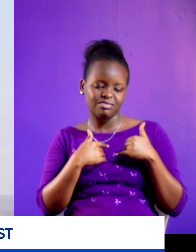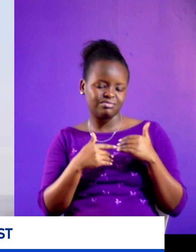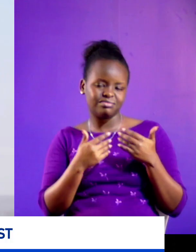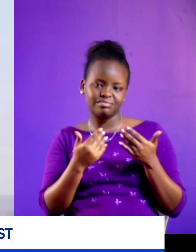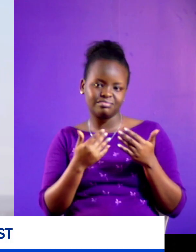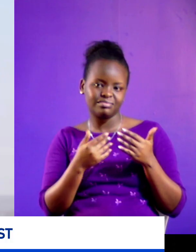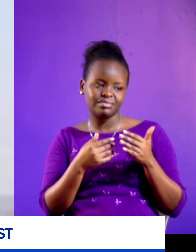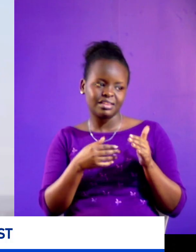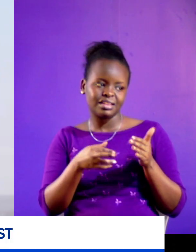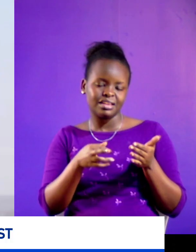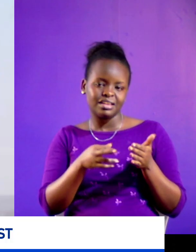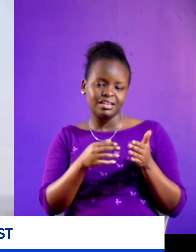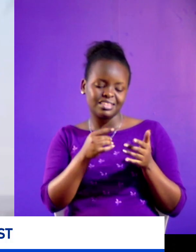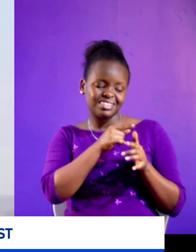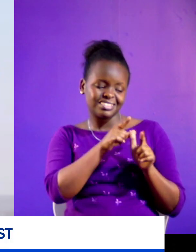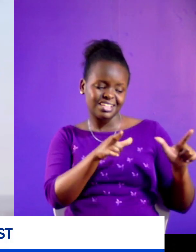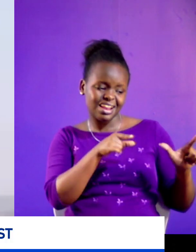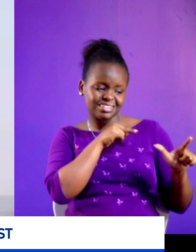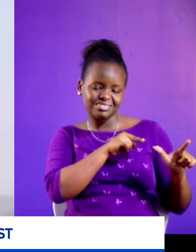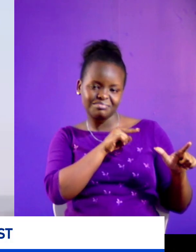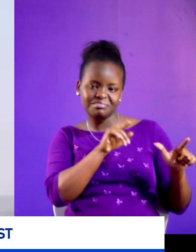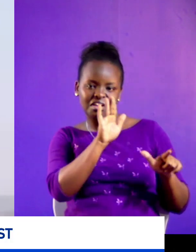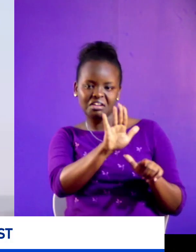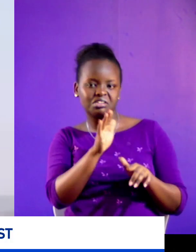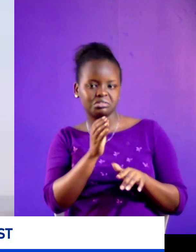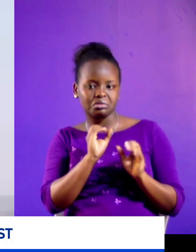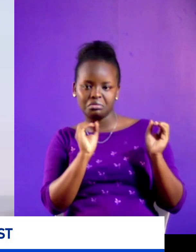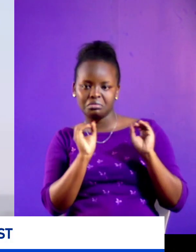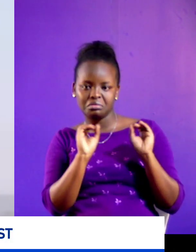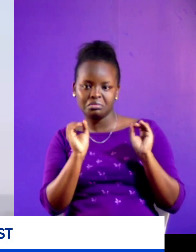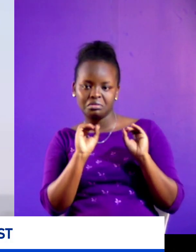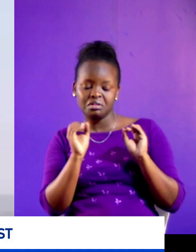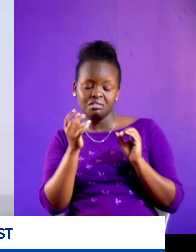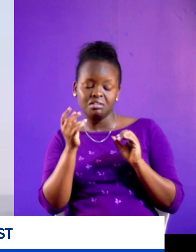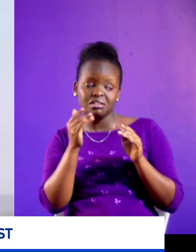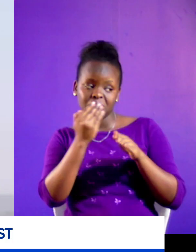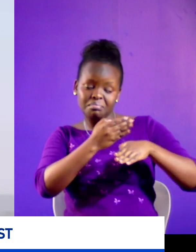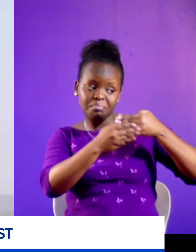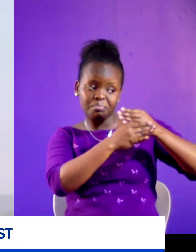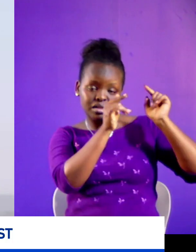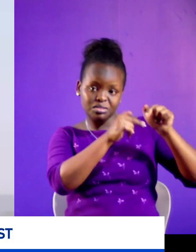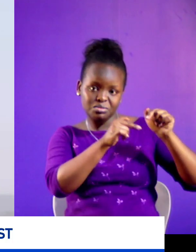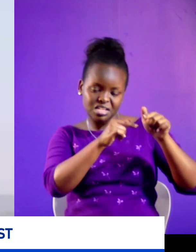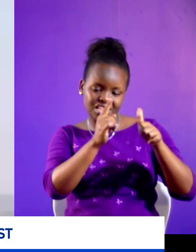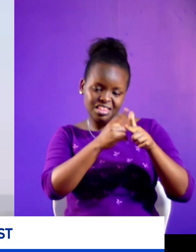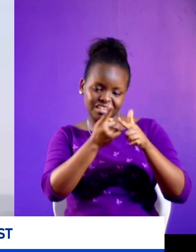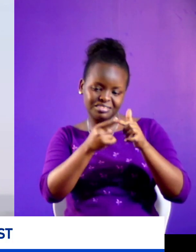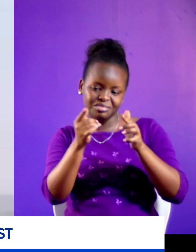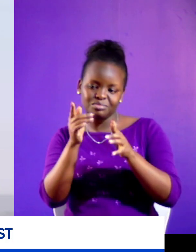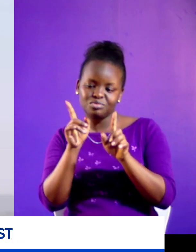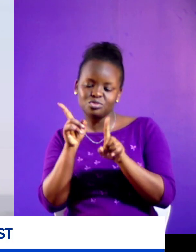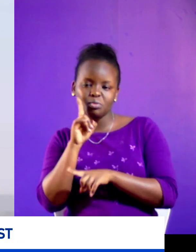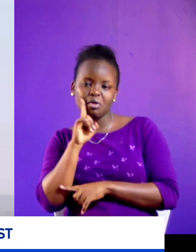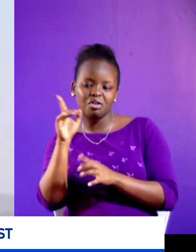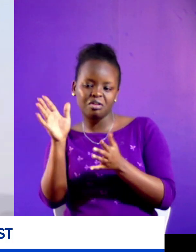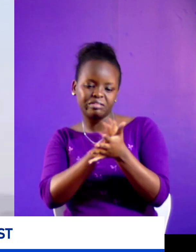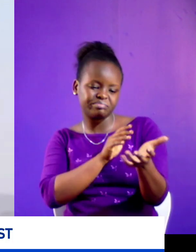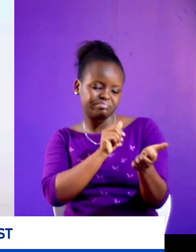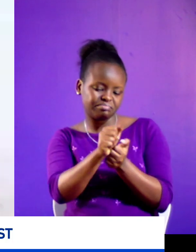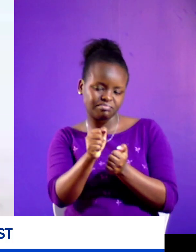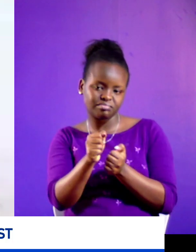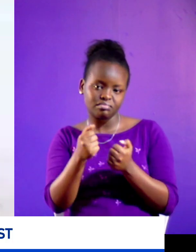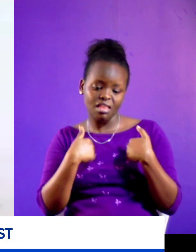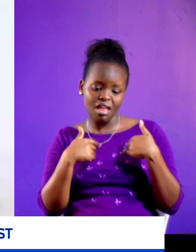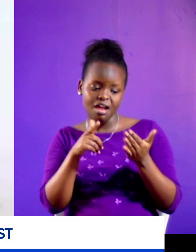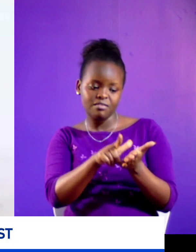hii land si yako, so unadhani tu leo unaweza jenga kesho ibomolewe. Hata ile security hata ya kwenda kupata mikopo kwa